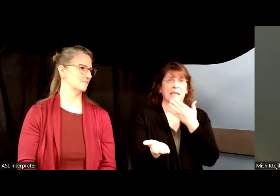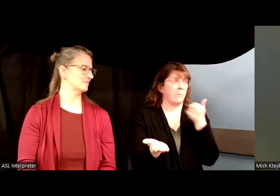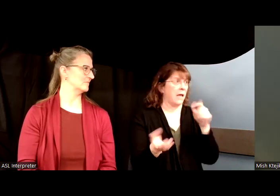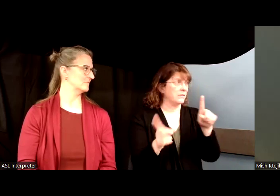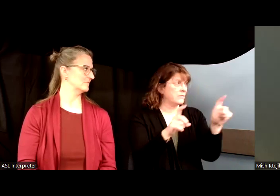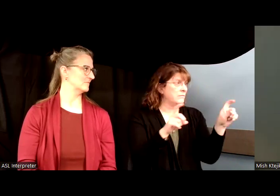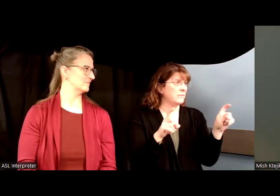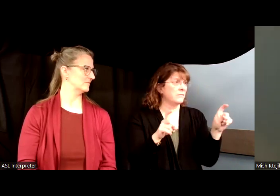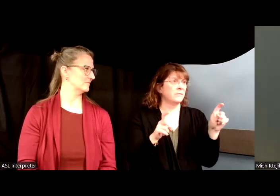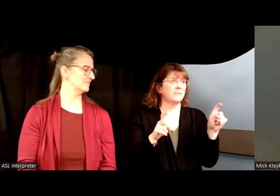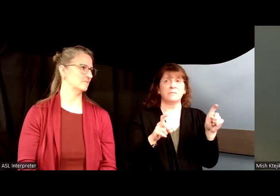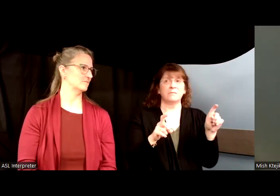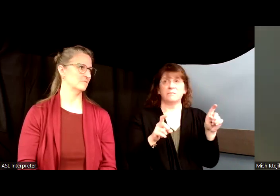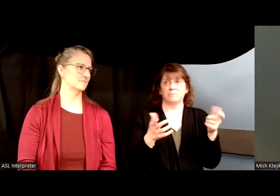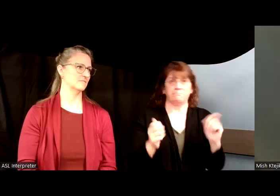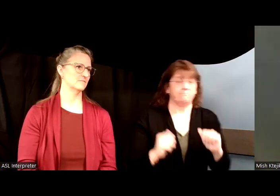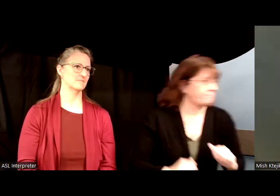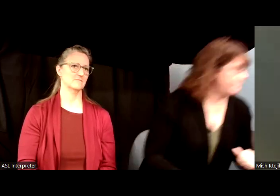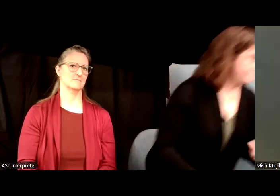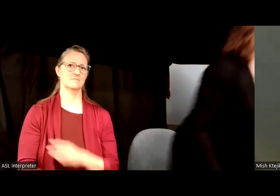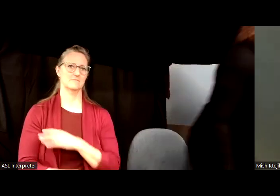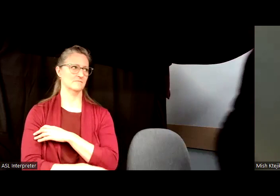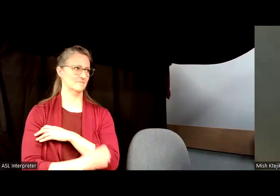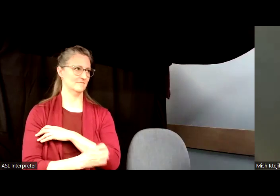seem, is that the best approach?